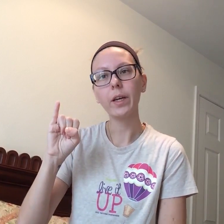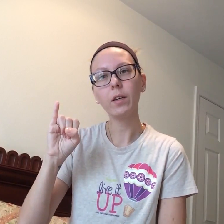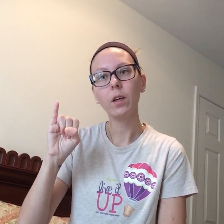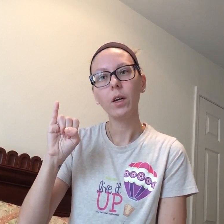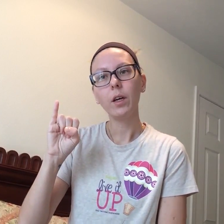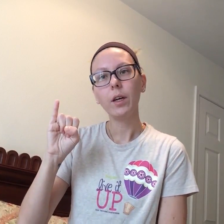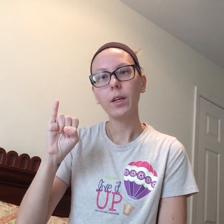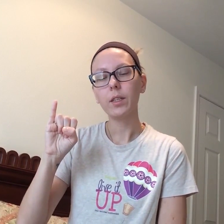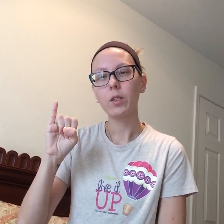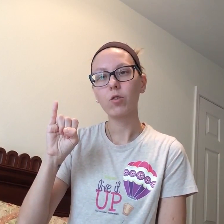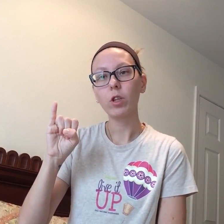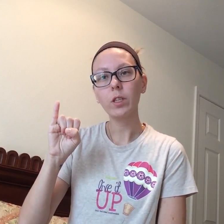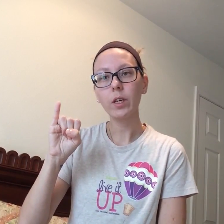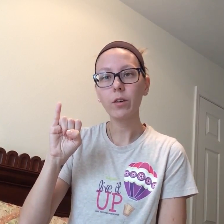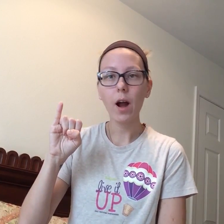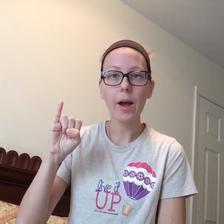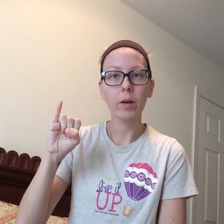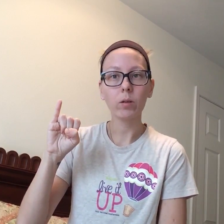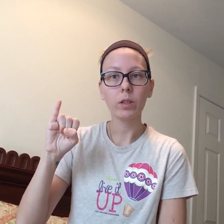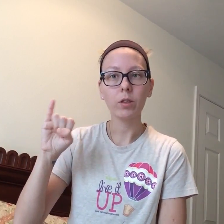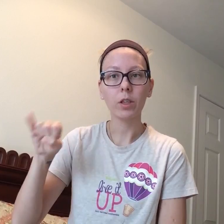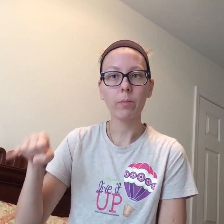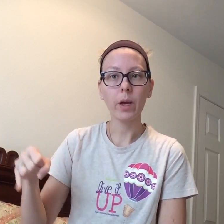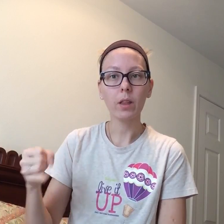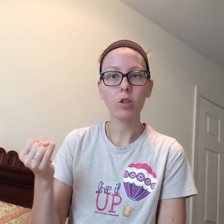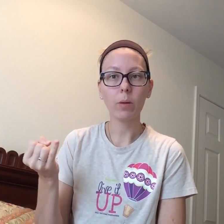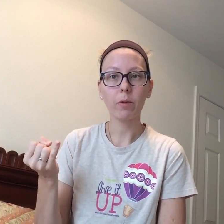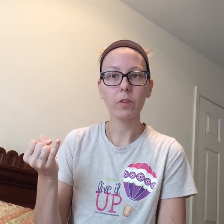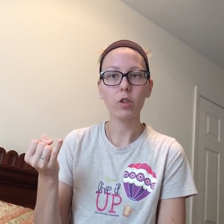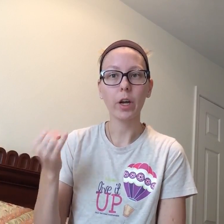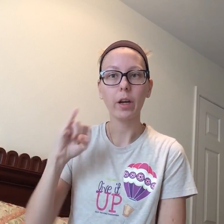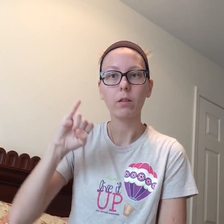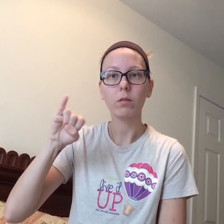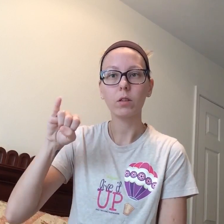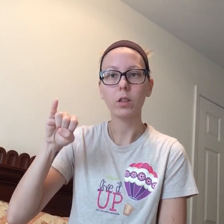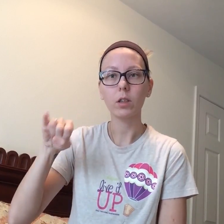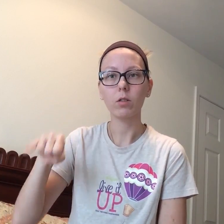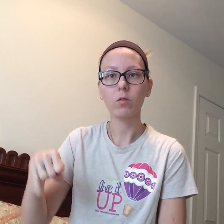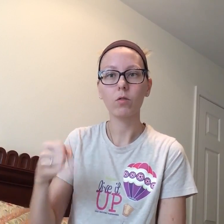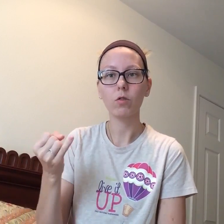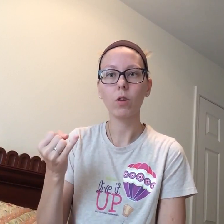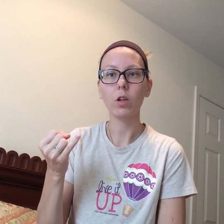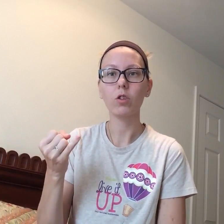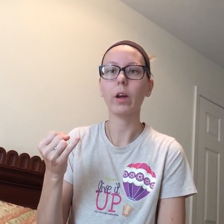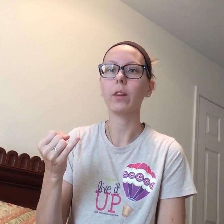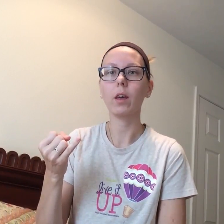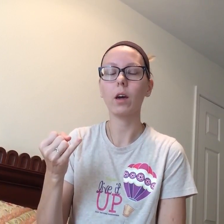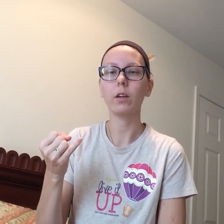J is just like your I, only you're going to make the shape of a J. You're going to draw a J in the air.